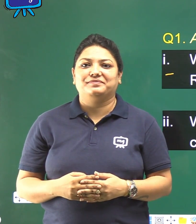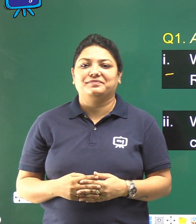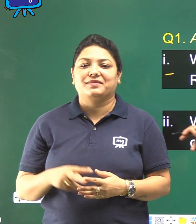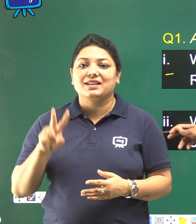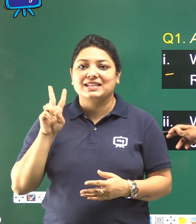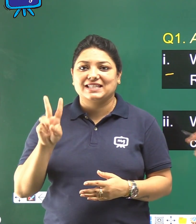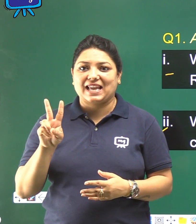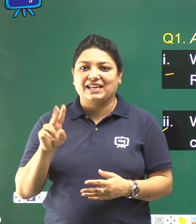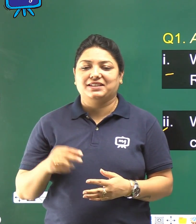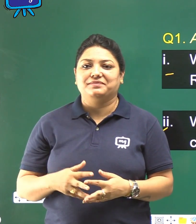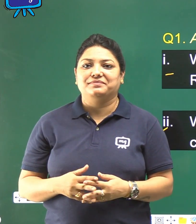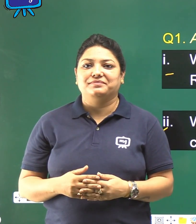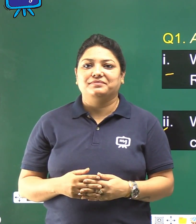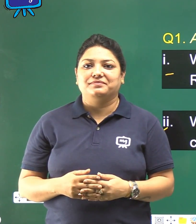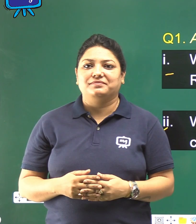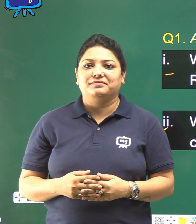Second,